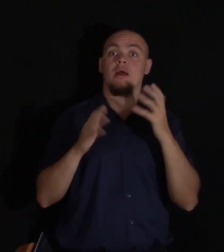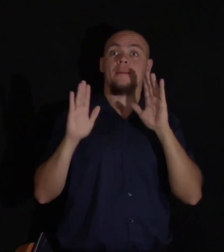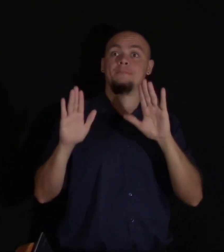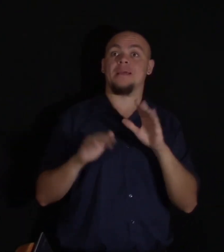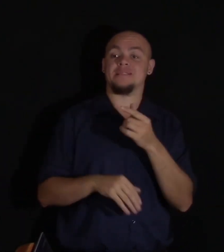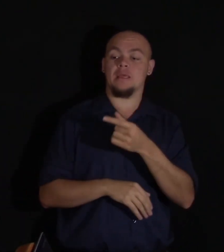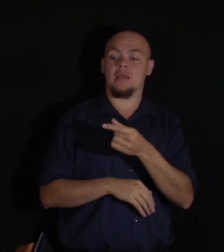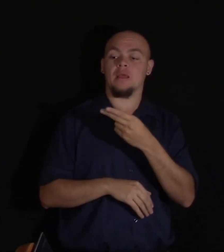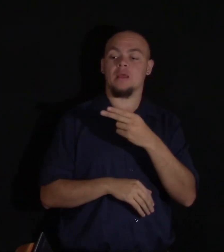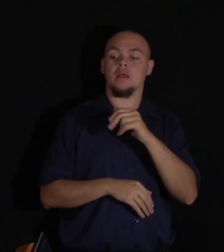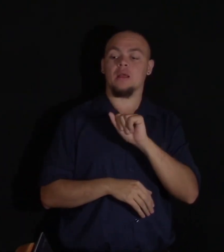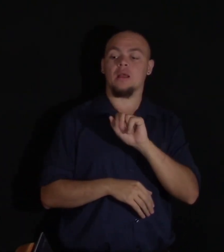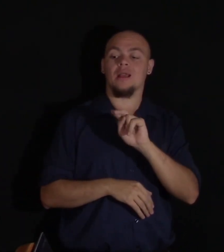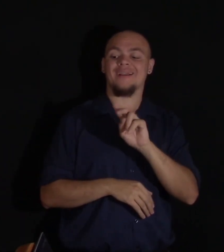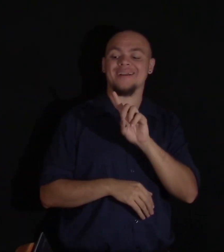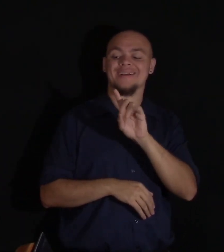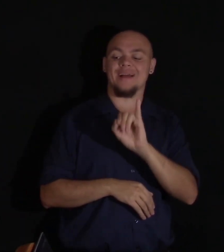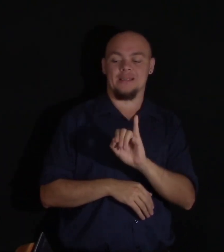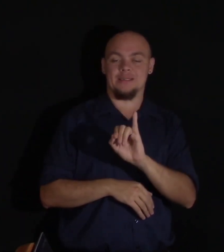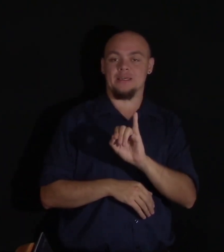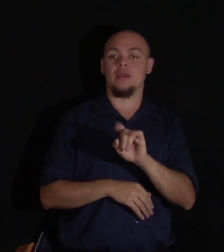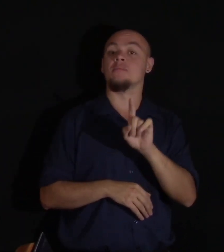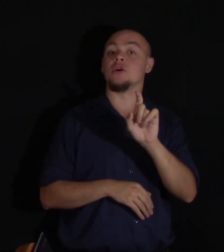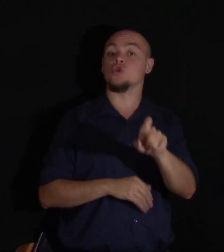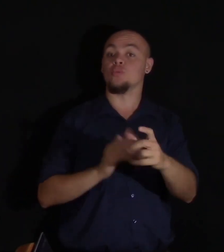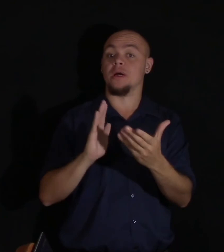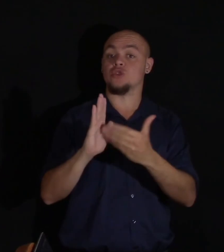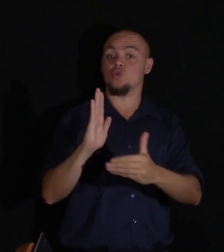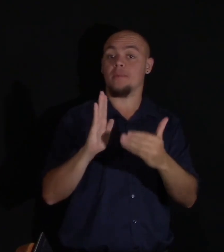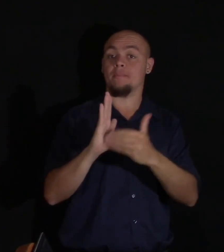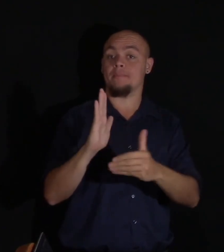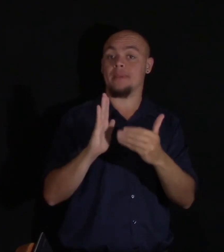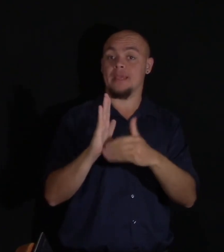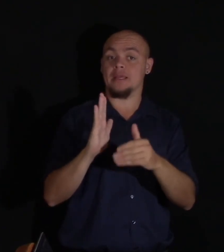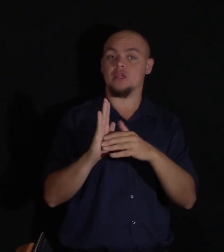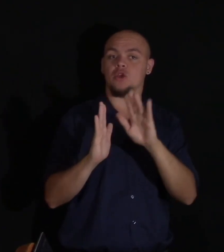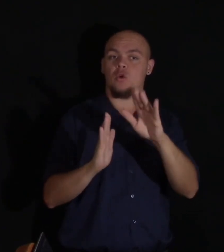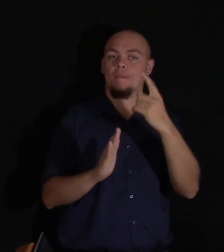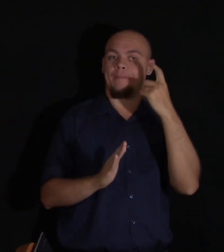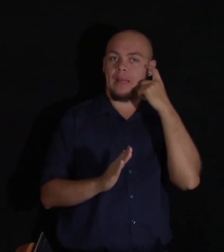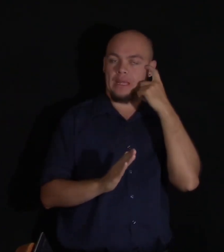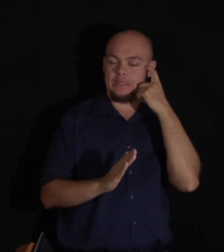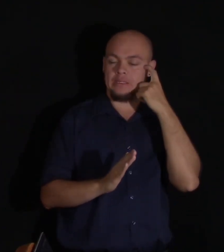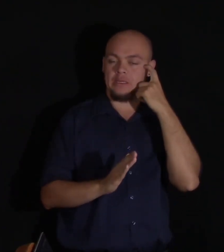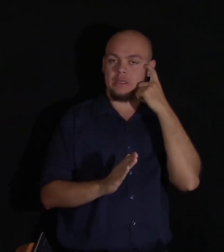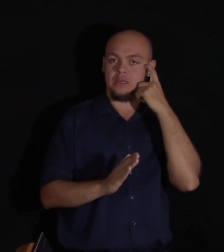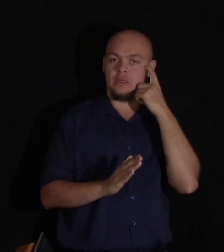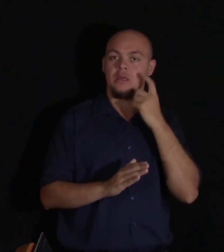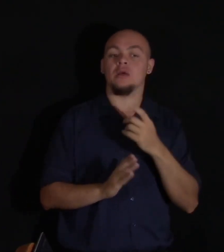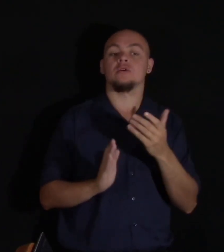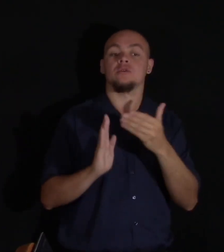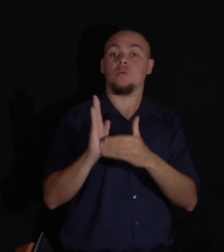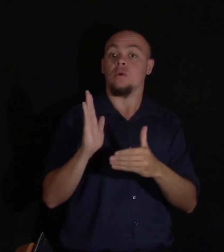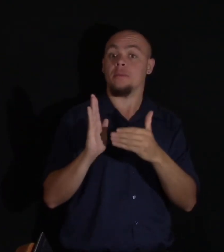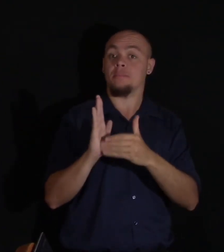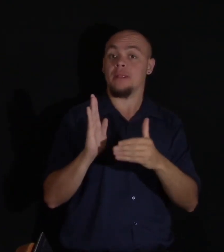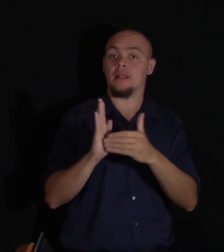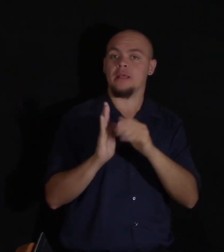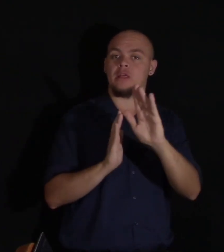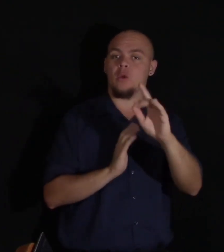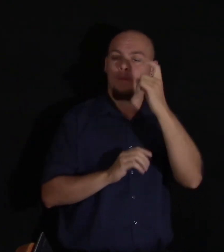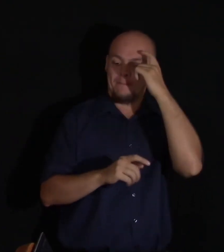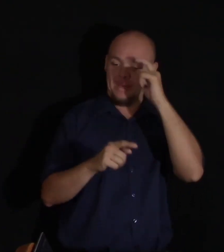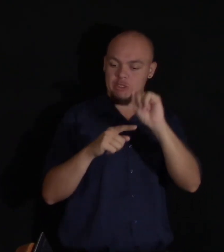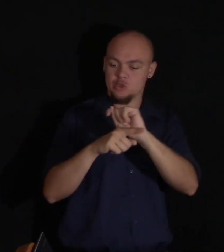Now this works only if you do this repeatedly. So the takeaway message here is, repeatedly train your